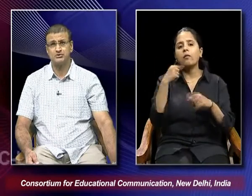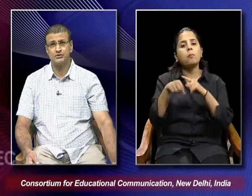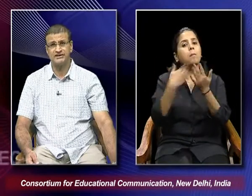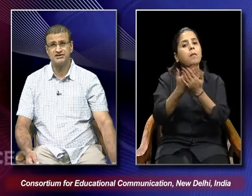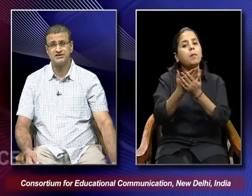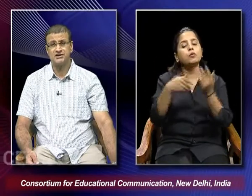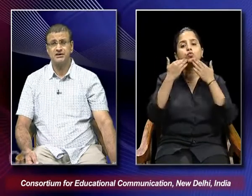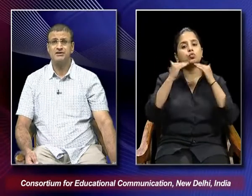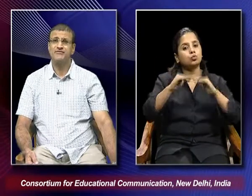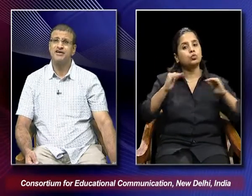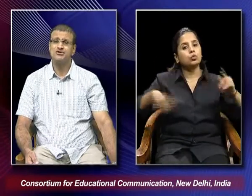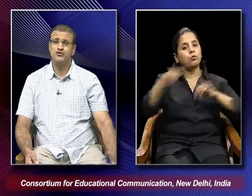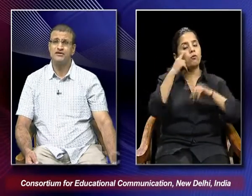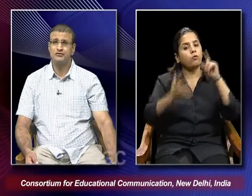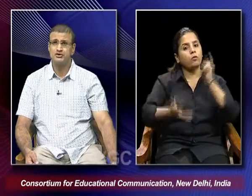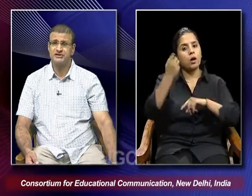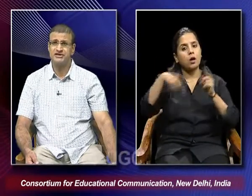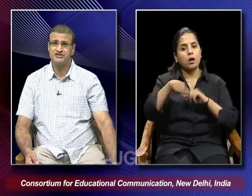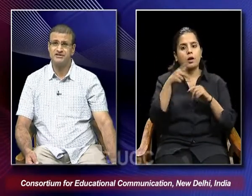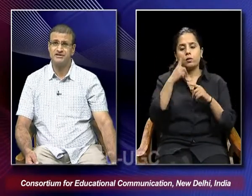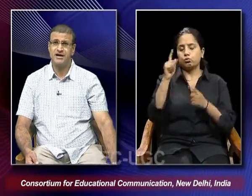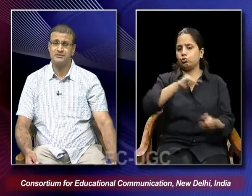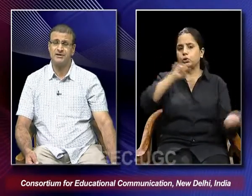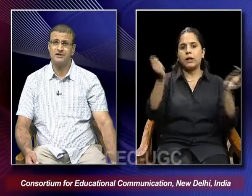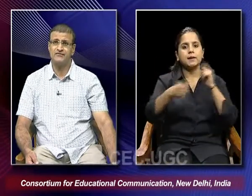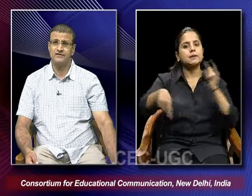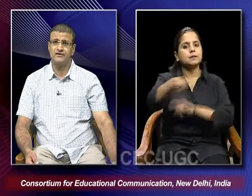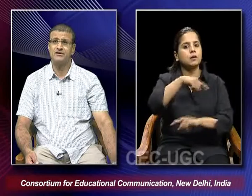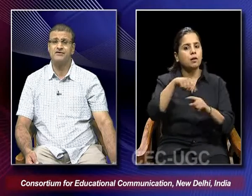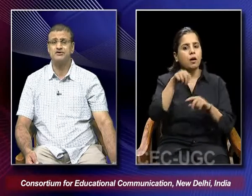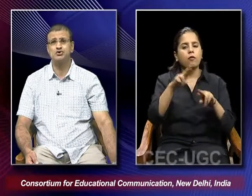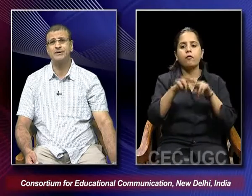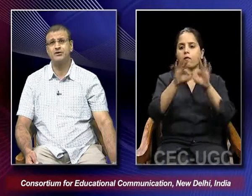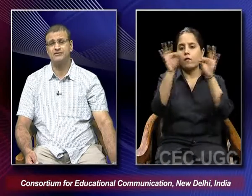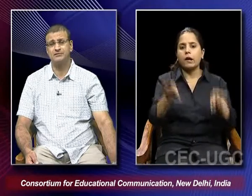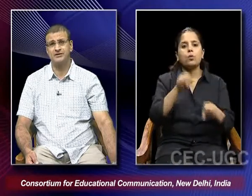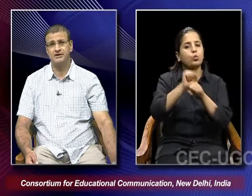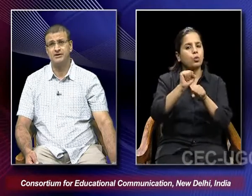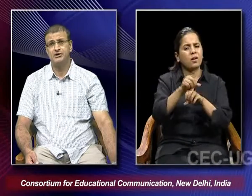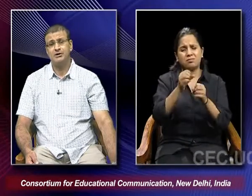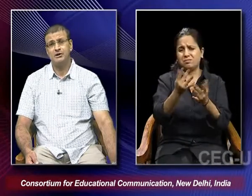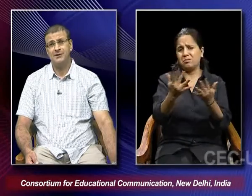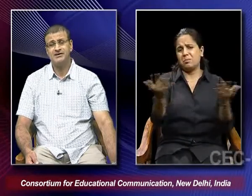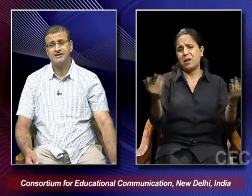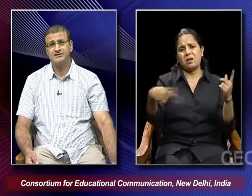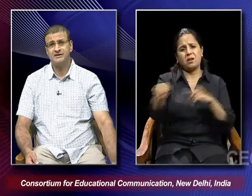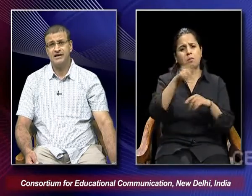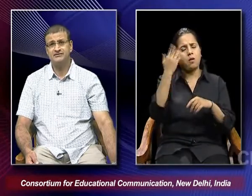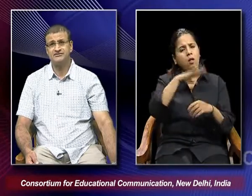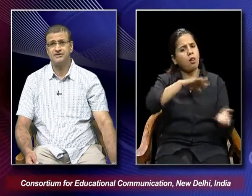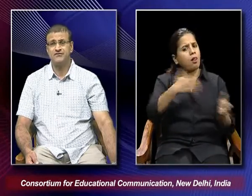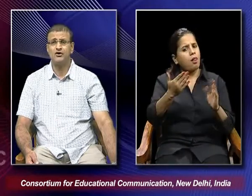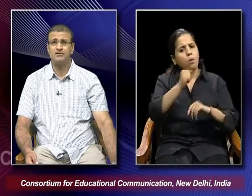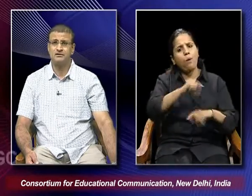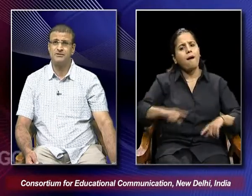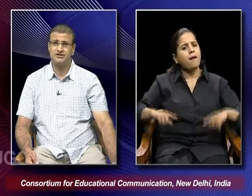the students, the phase of the revolutionaries in that particular framework, where so many of them they martyred their lives,